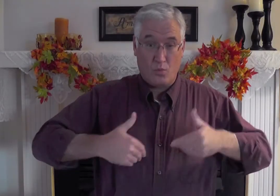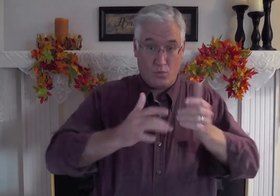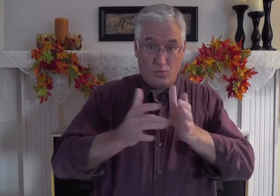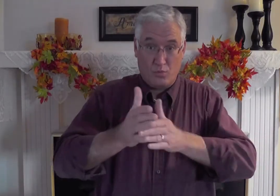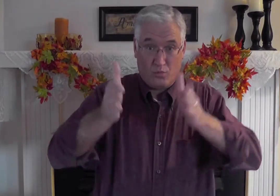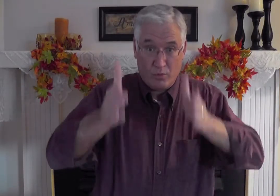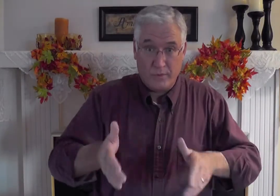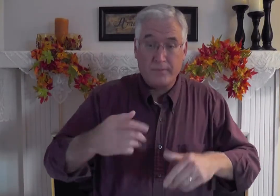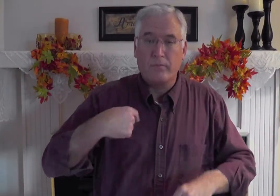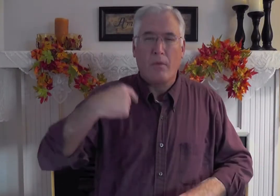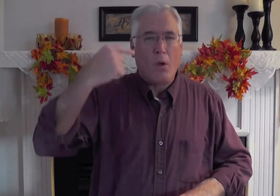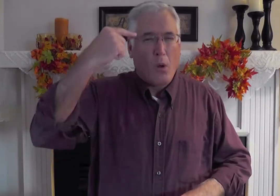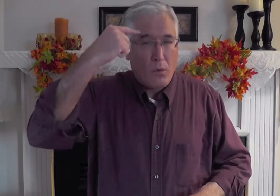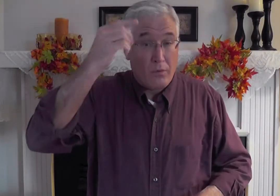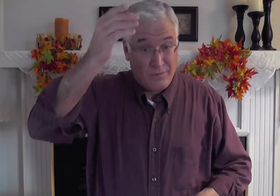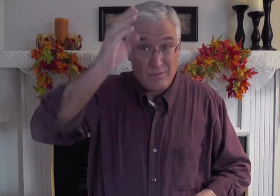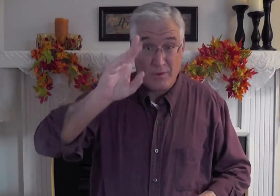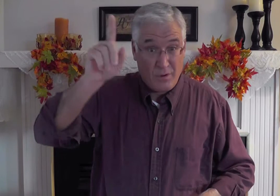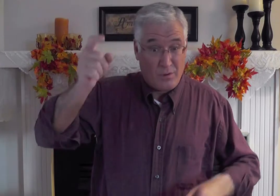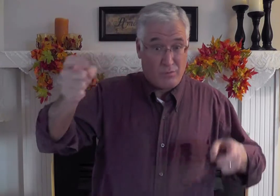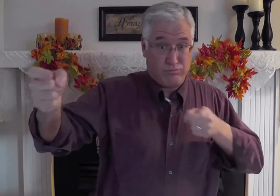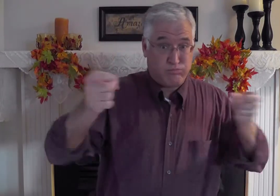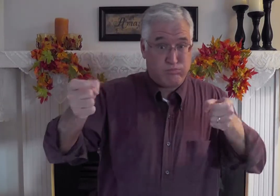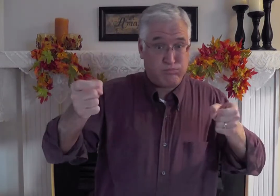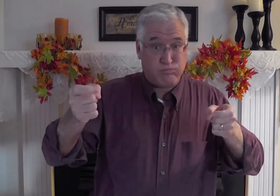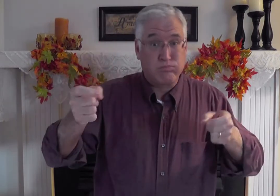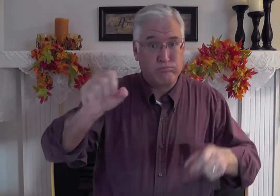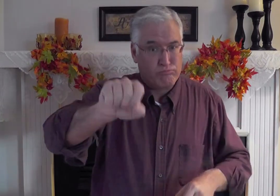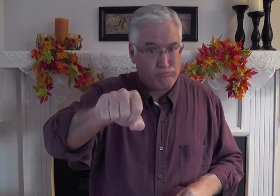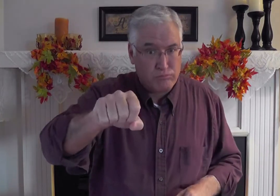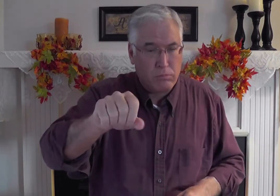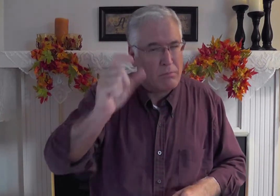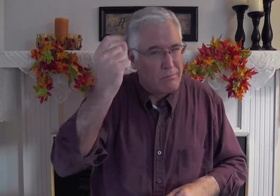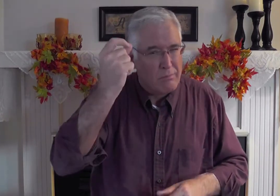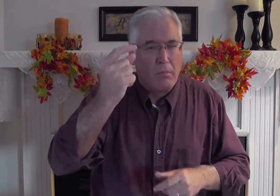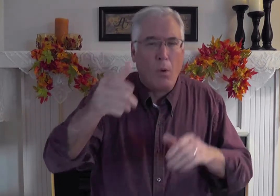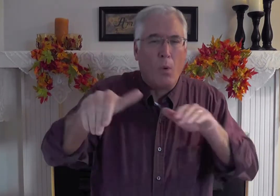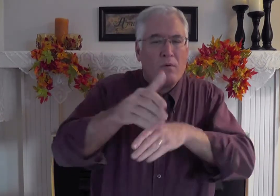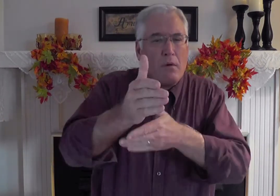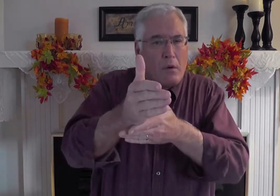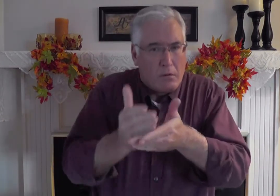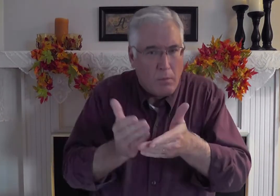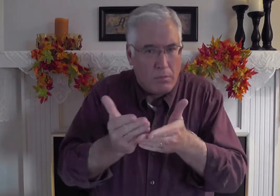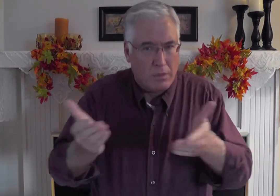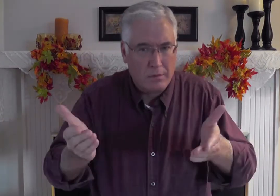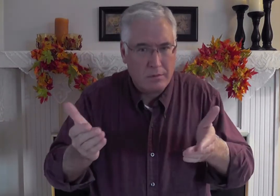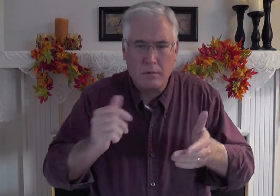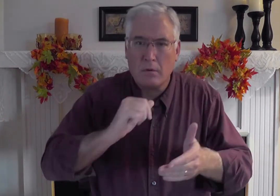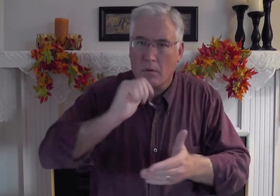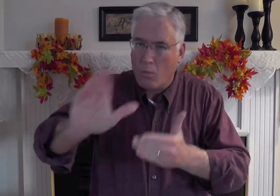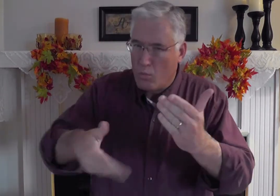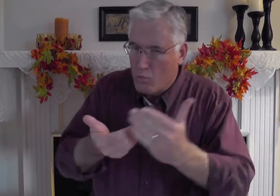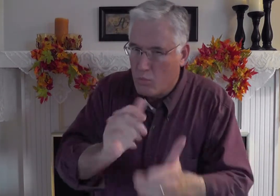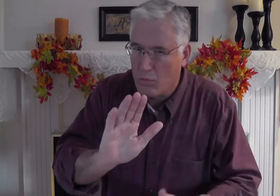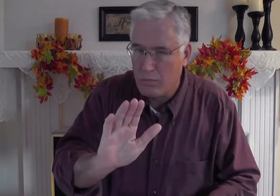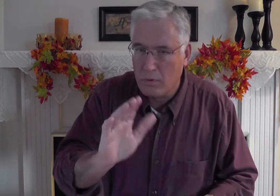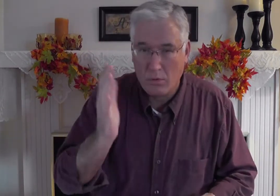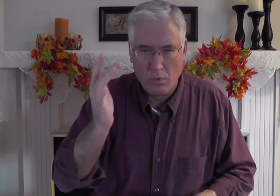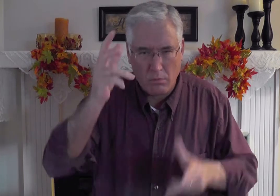When I was a young Christian, I thought that God was sovereign, yes, but over some things, but not